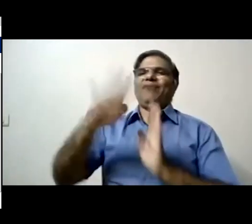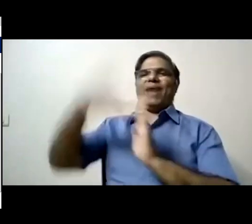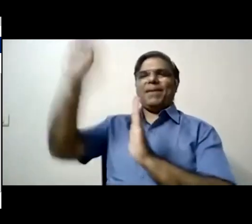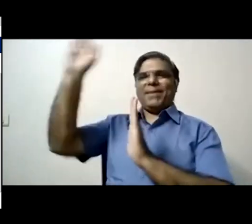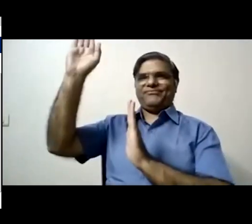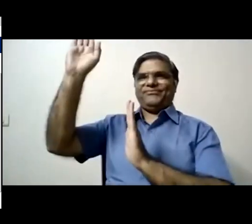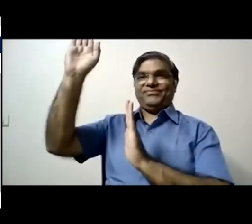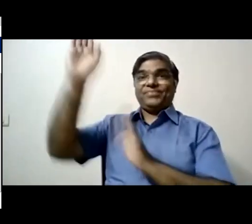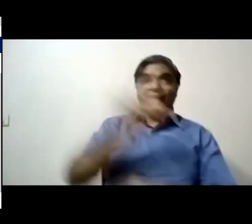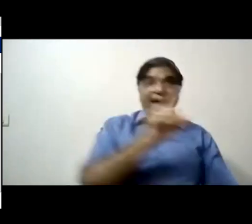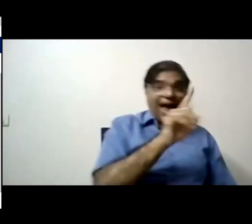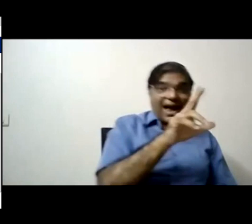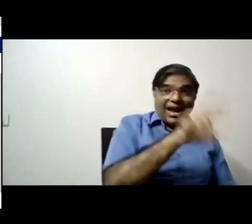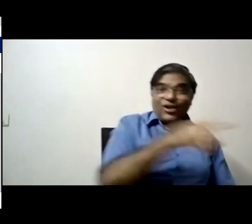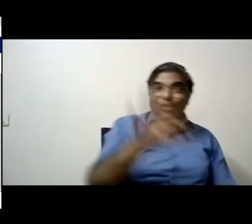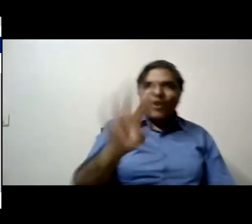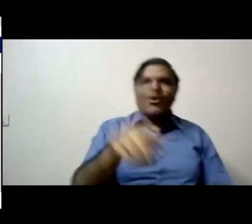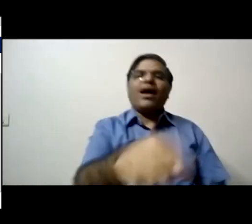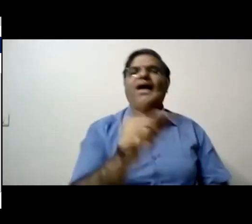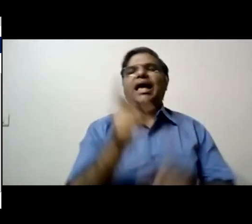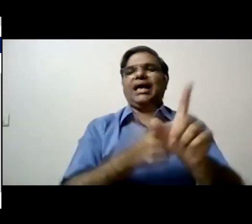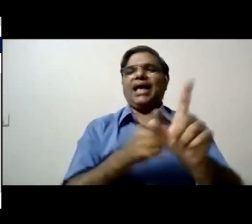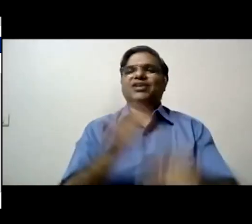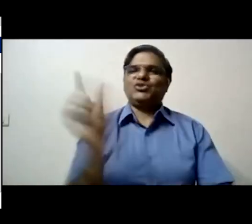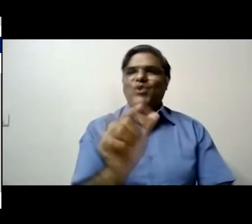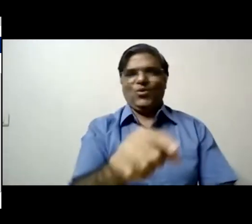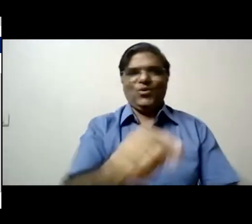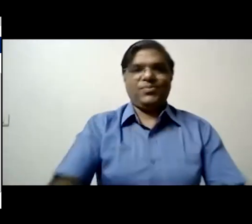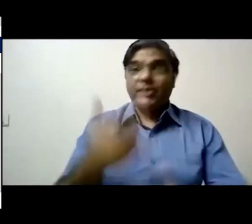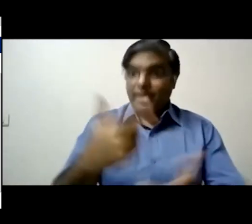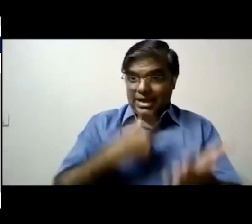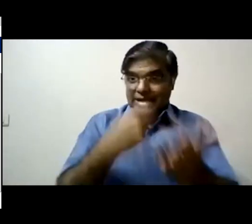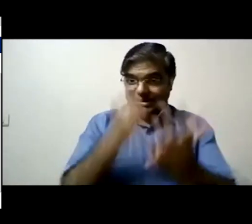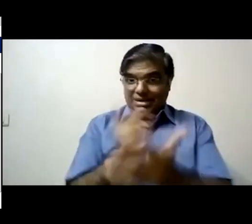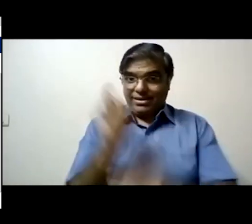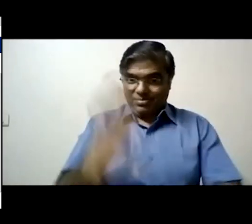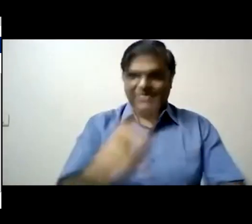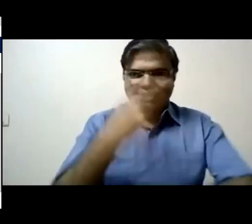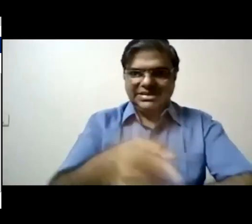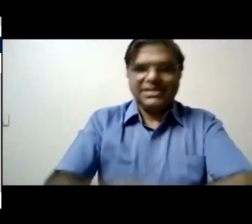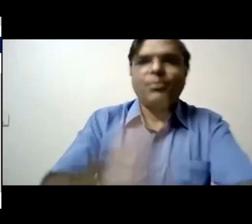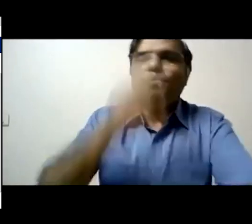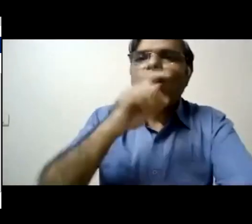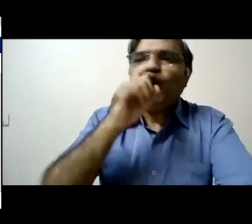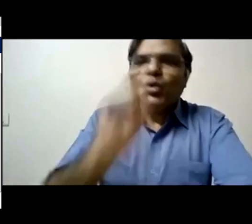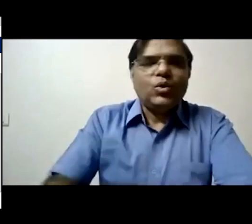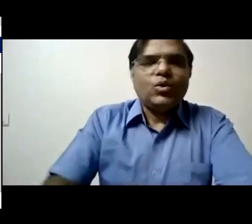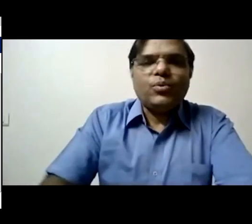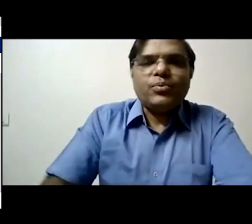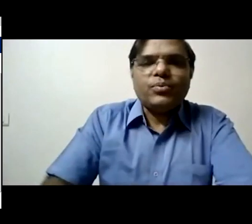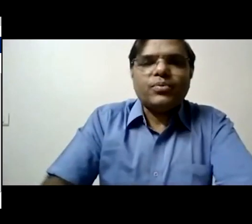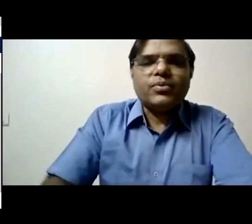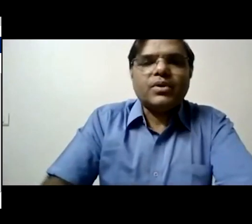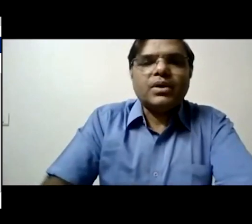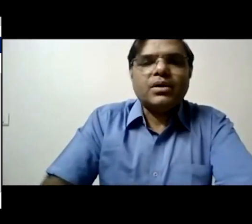to figure out the age of a person, they need the year, birth year. So you can